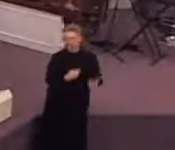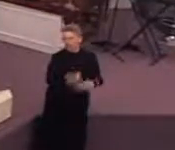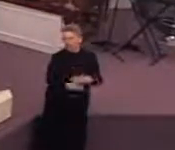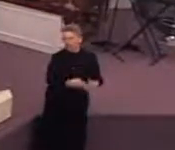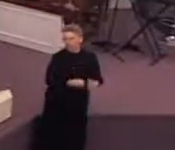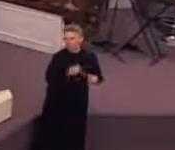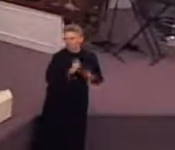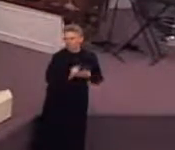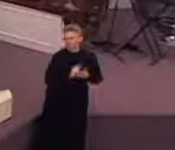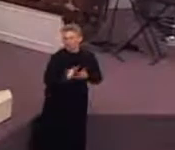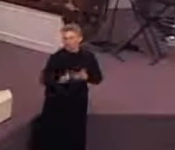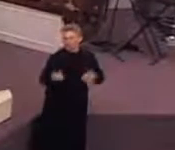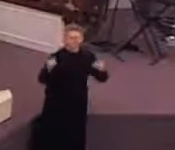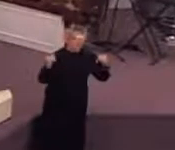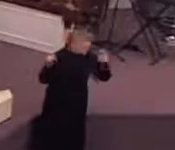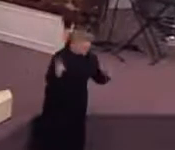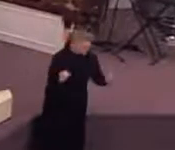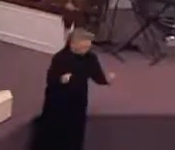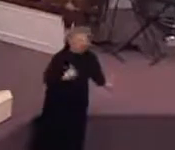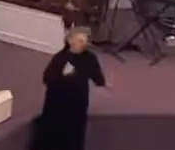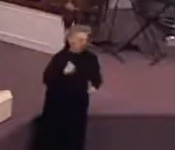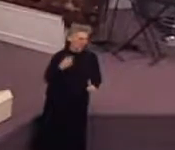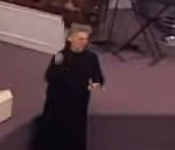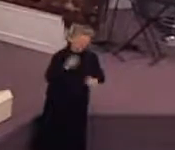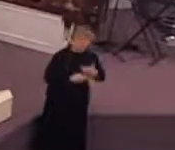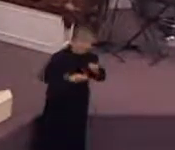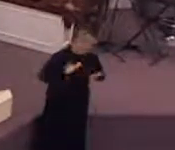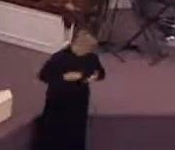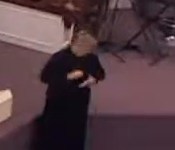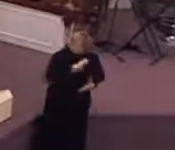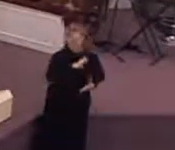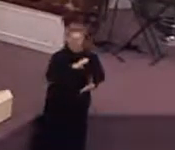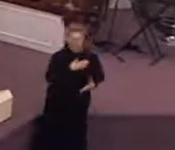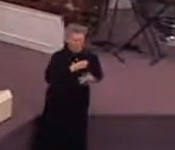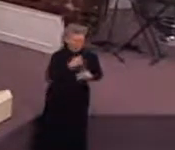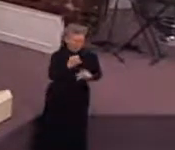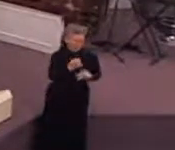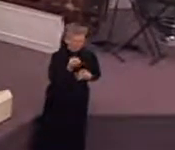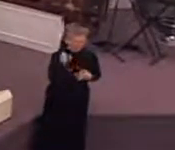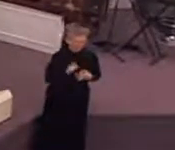on end. I've got to have a reviving in my spirit.